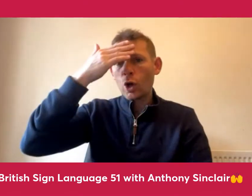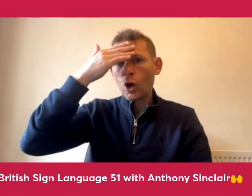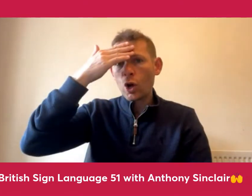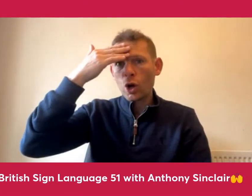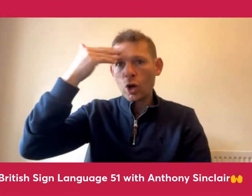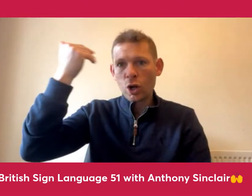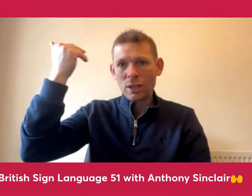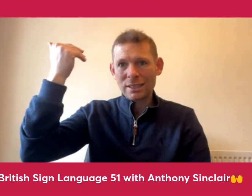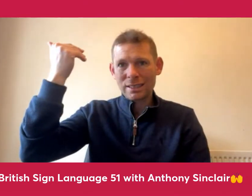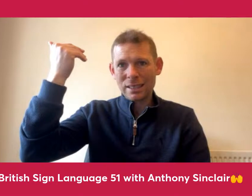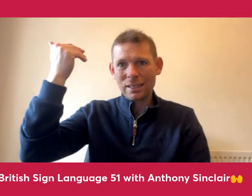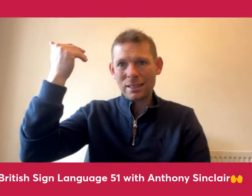Book a holiday.